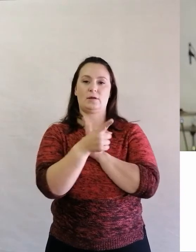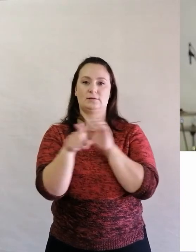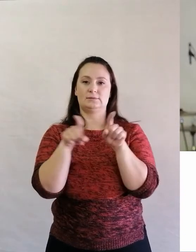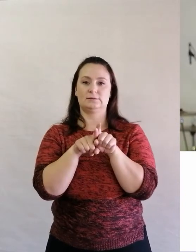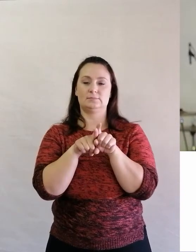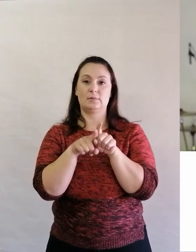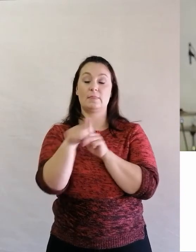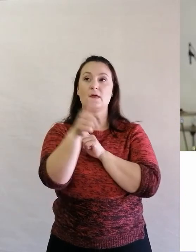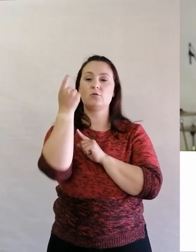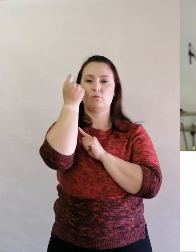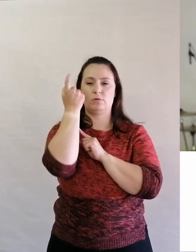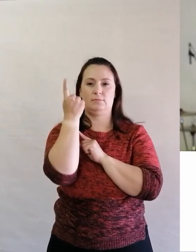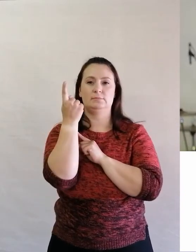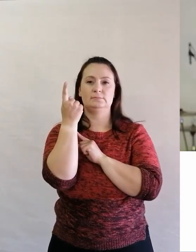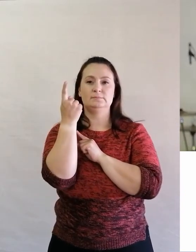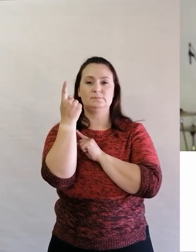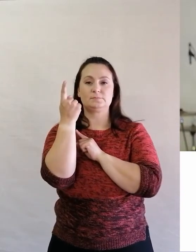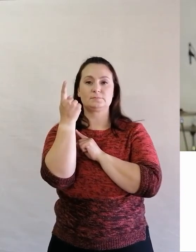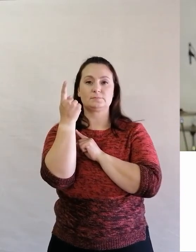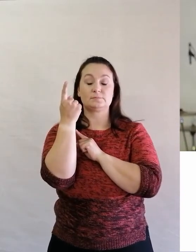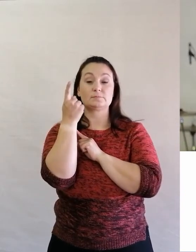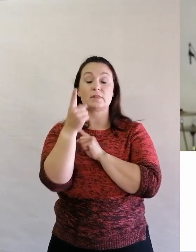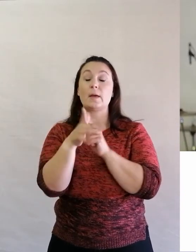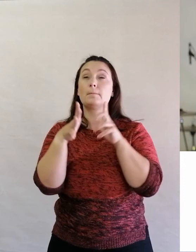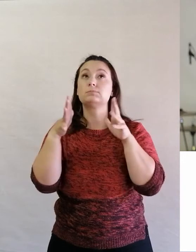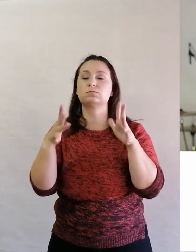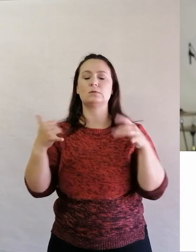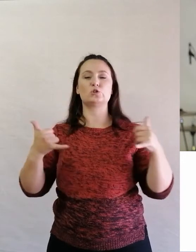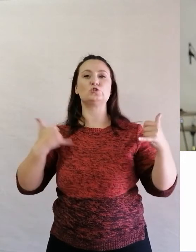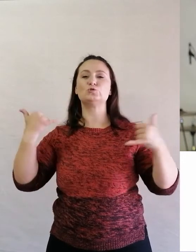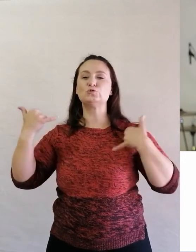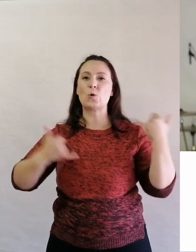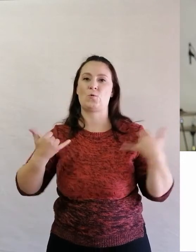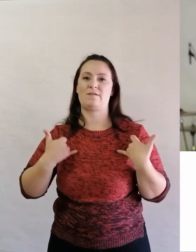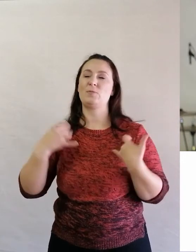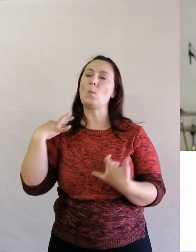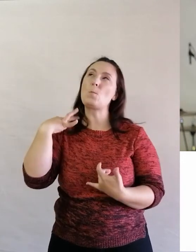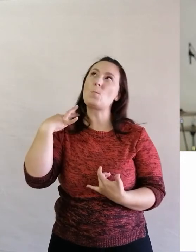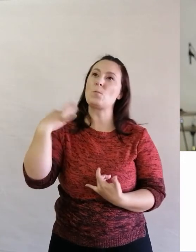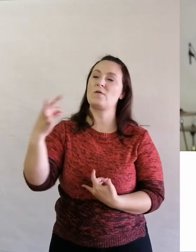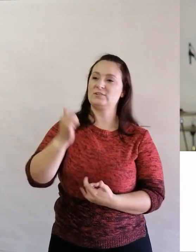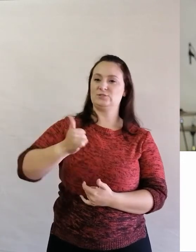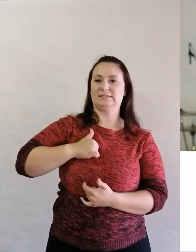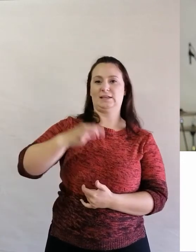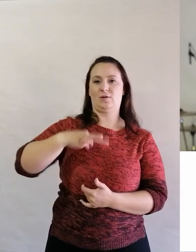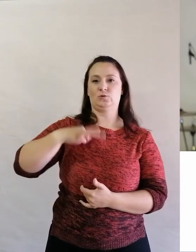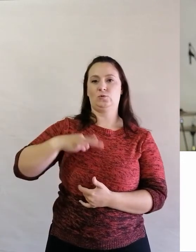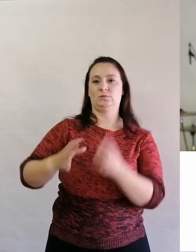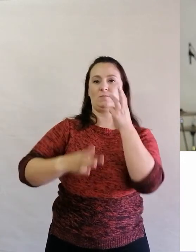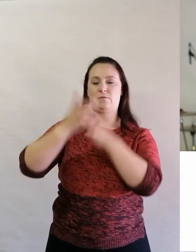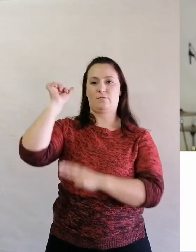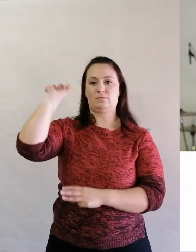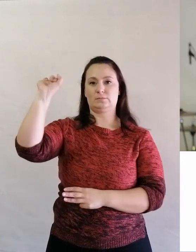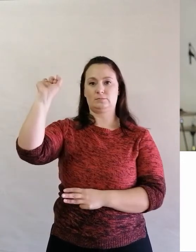Lord, just realize the extreme joy that there is in you and the privilege it is to become a son or a daughter of God.